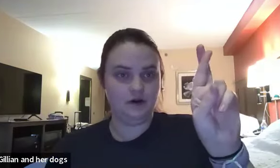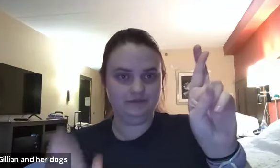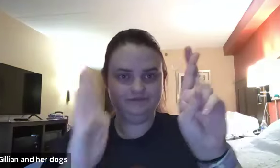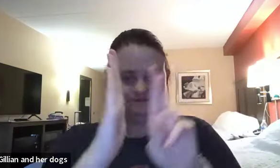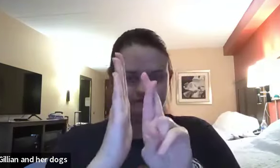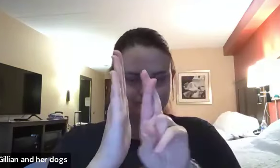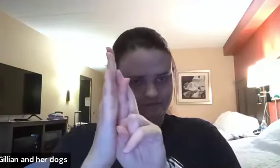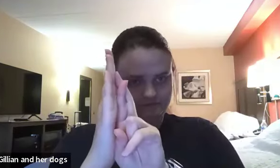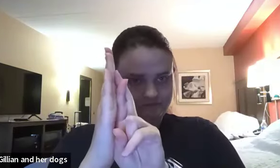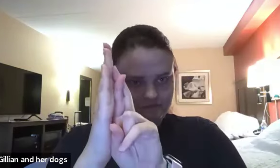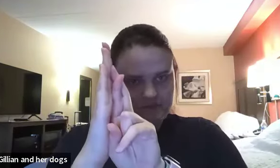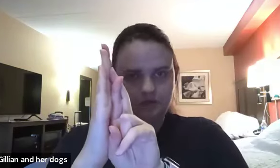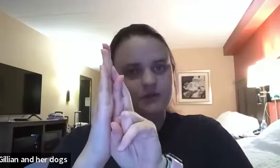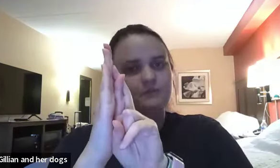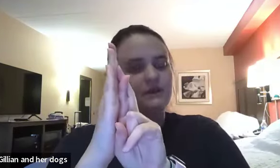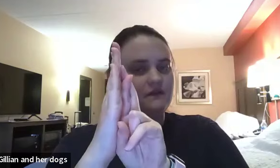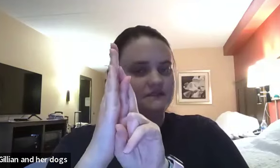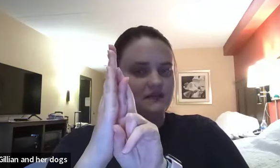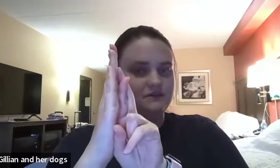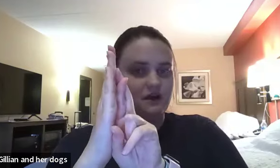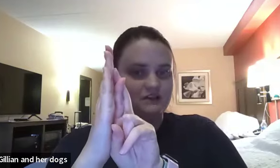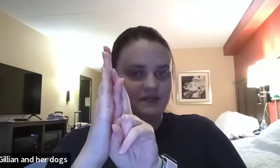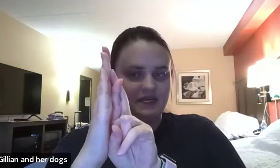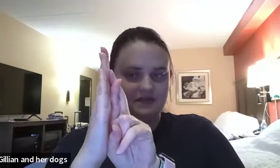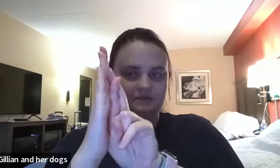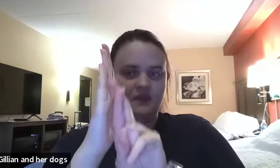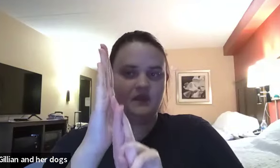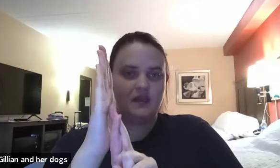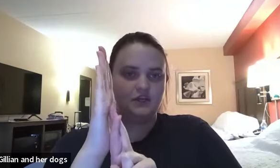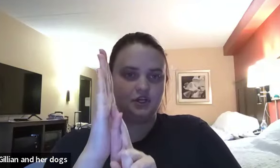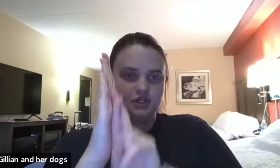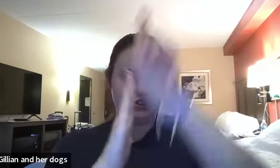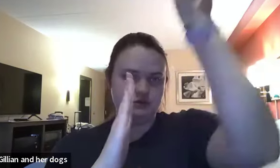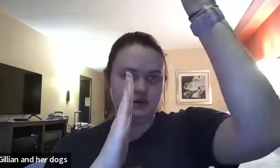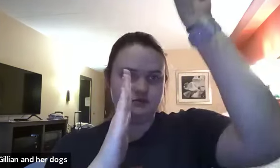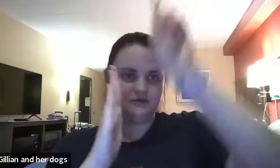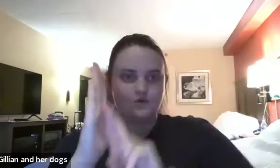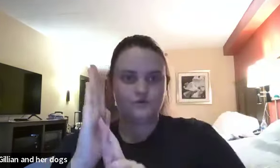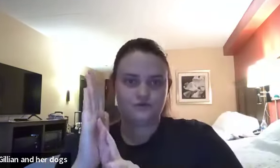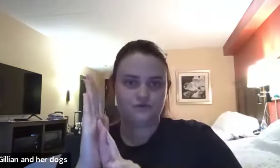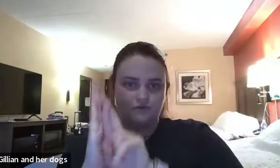R. You're going to put it on the side of your non-dominant hand and you're going to shoot up.